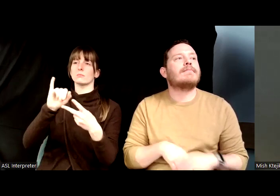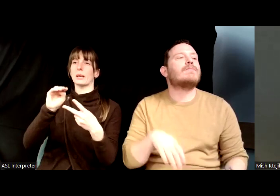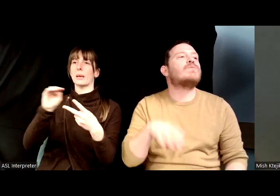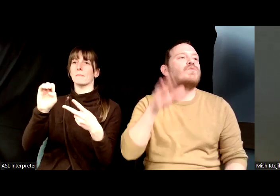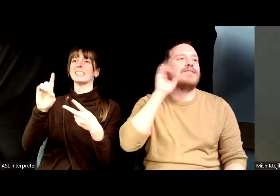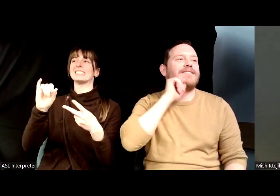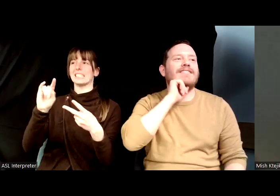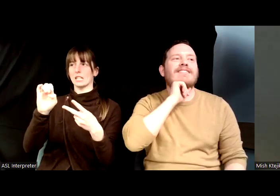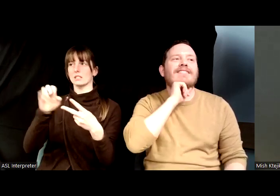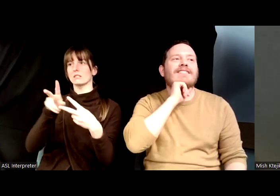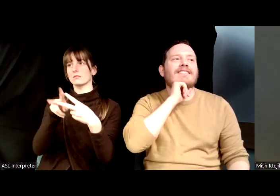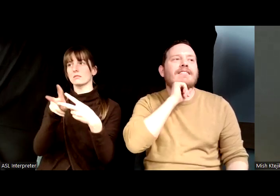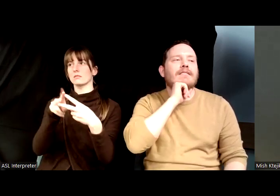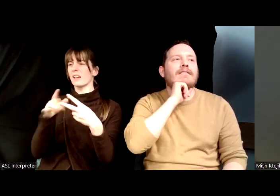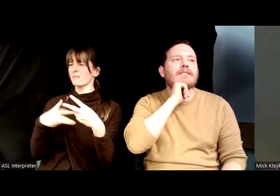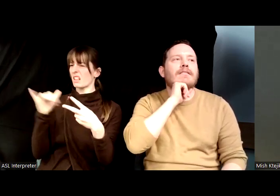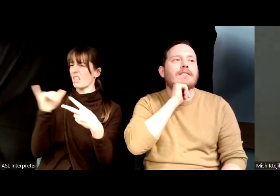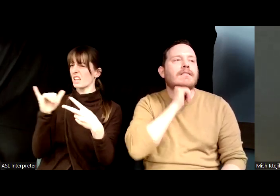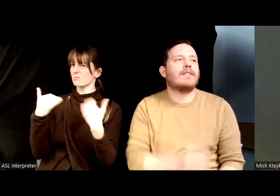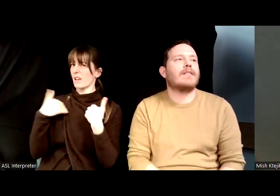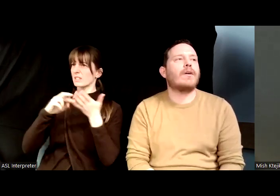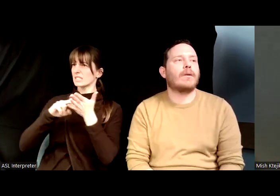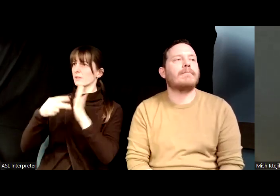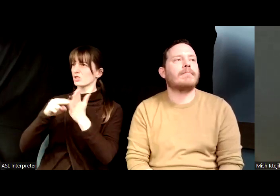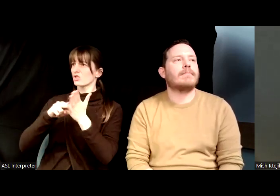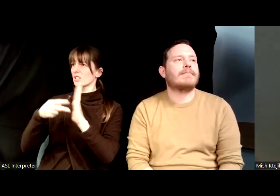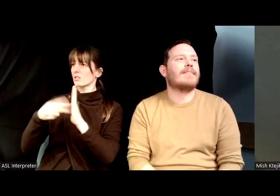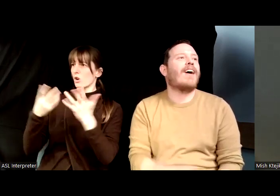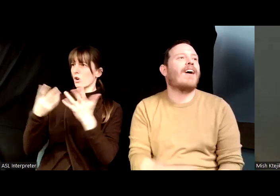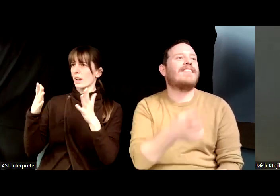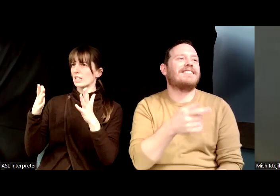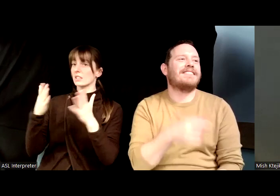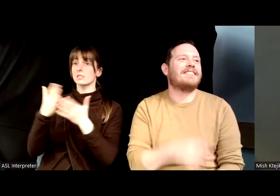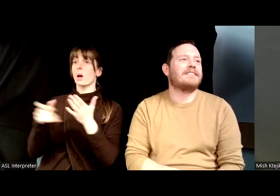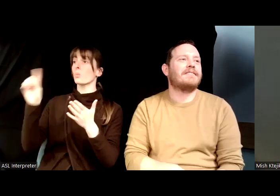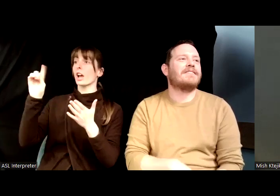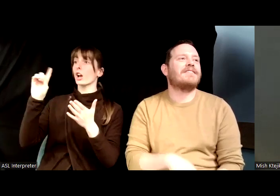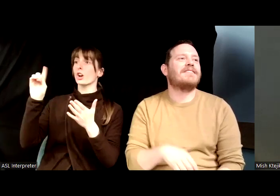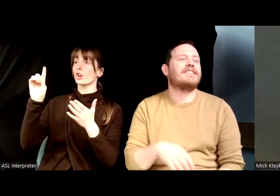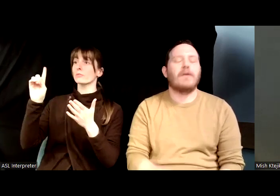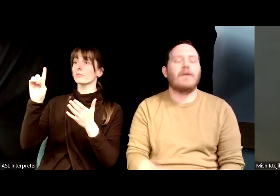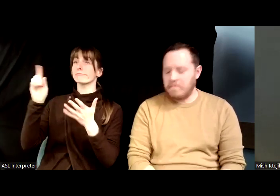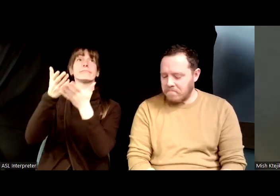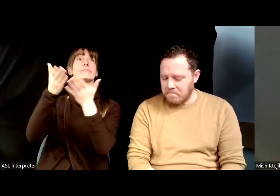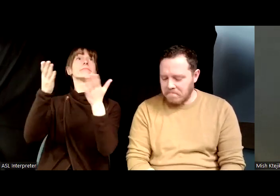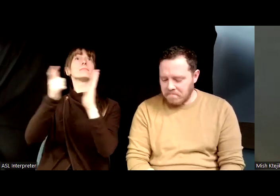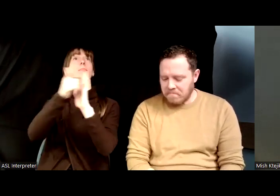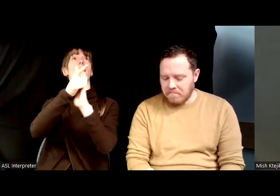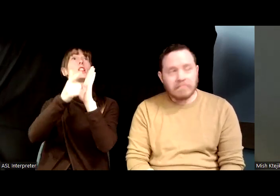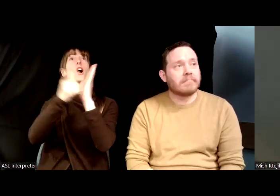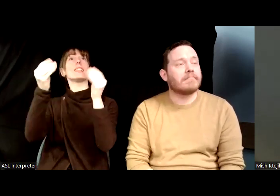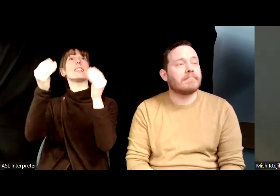I feel like there's already a definition of that somewhere in the land of laws, but I don't know for sure.